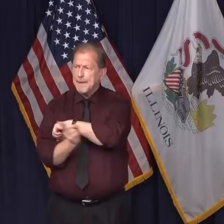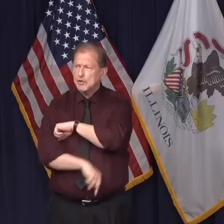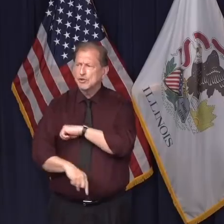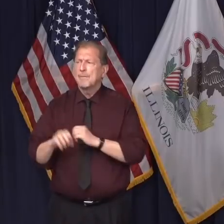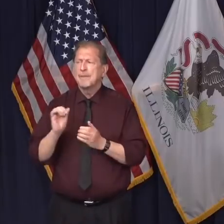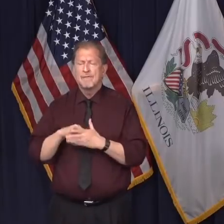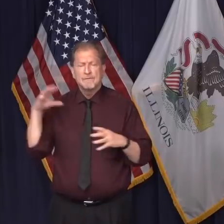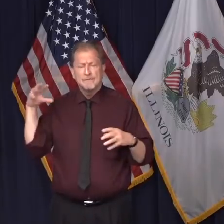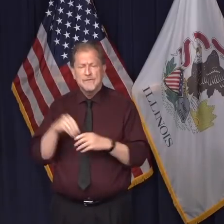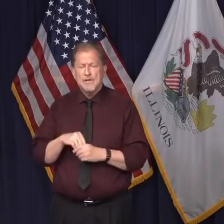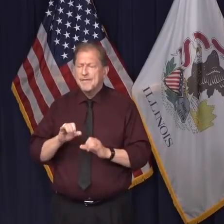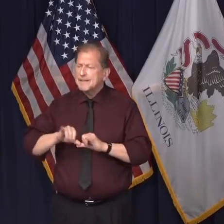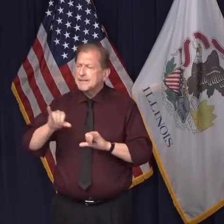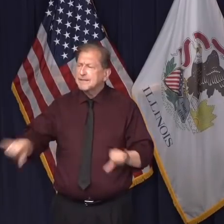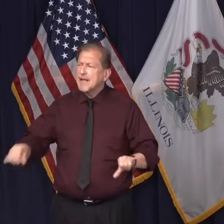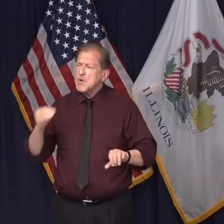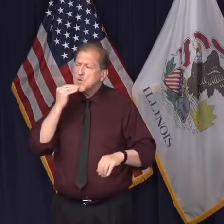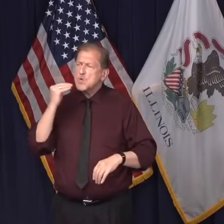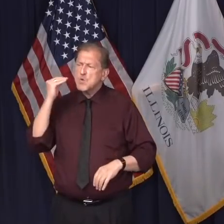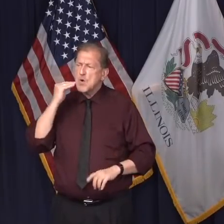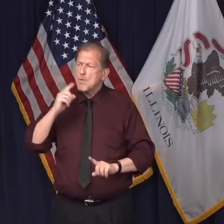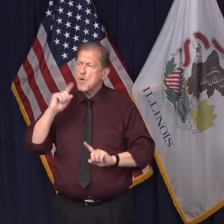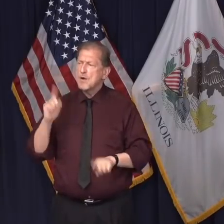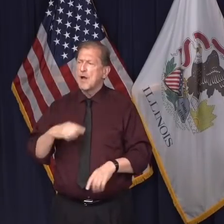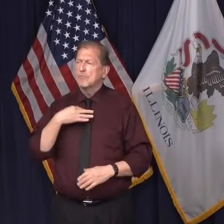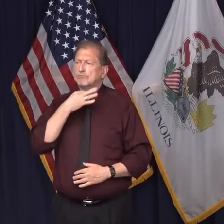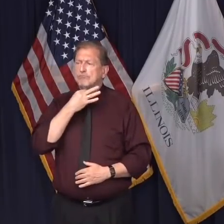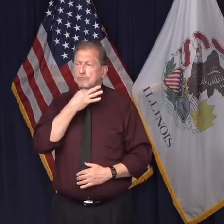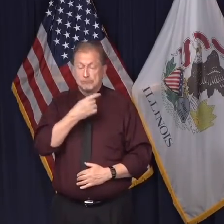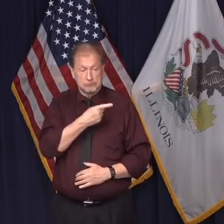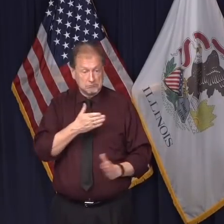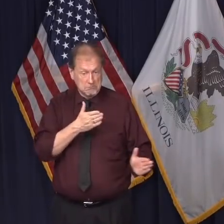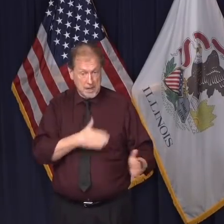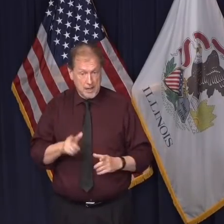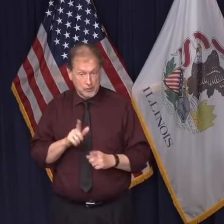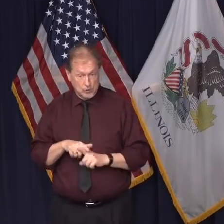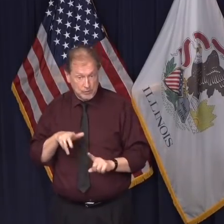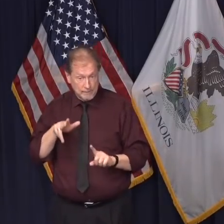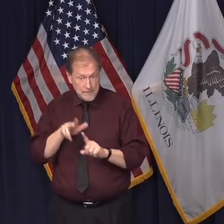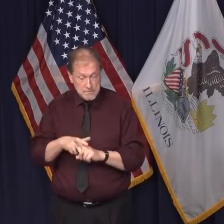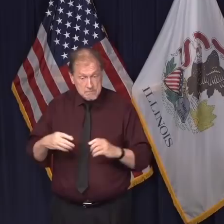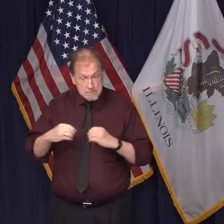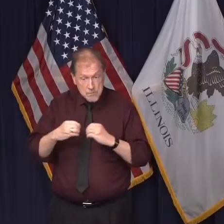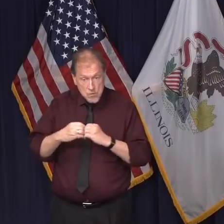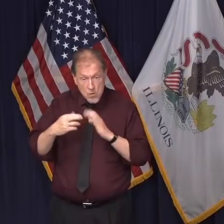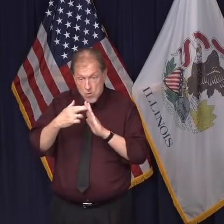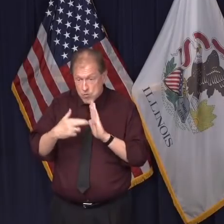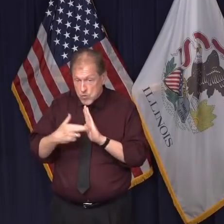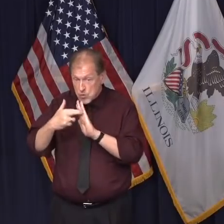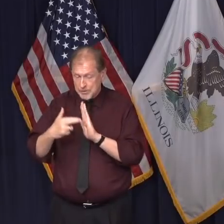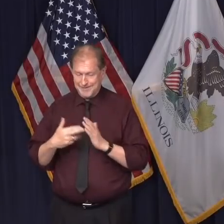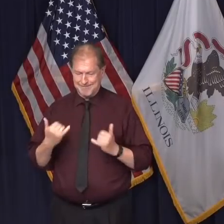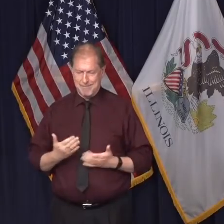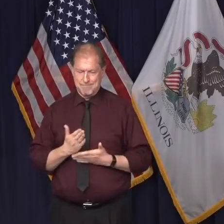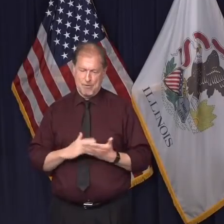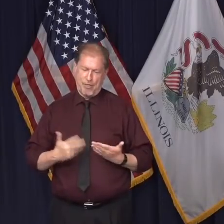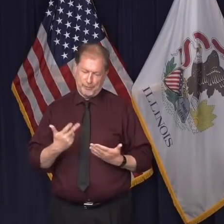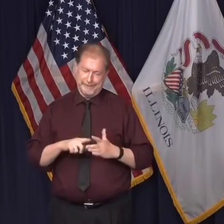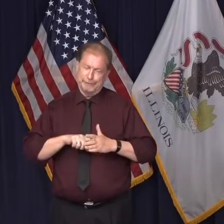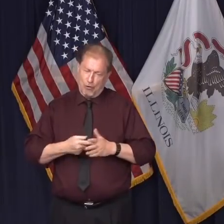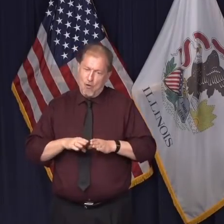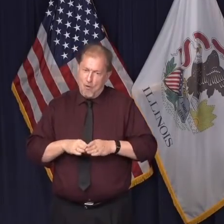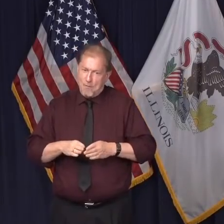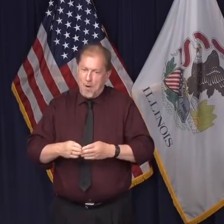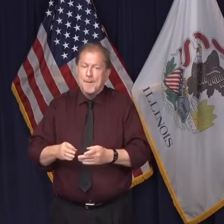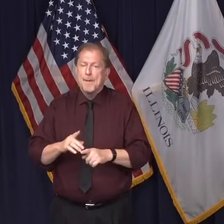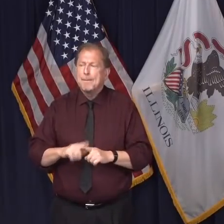executive stay-at-home order. Mm-hmm. And I'm wondering, are you planning to file any other sort of rule? I know we're going into the reopening phase, but what will